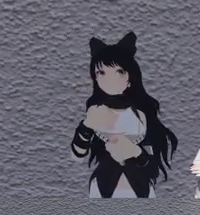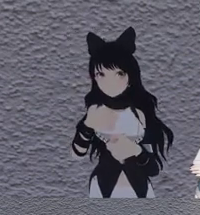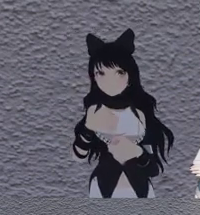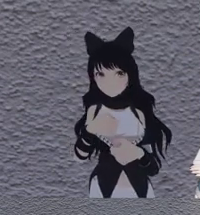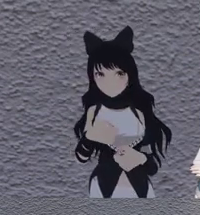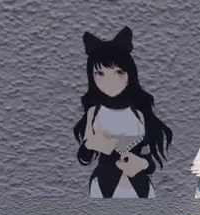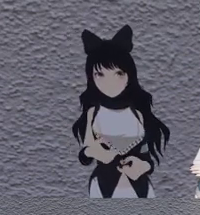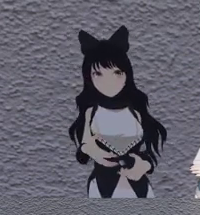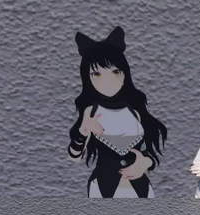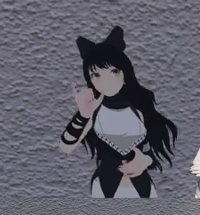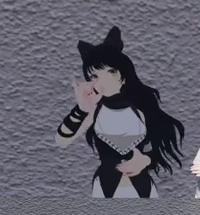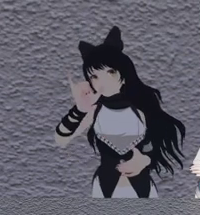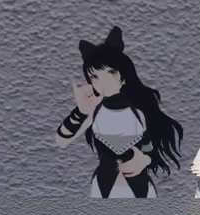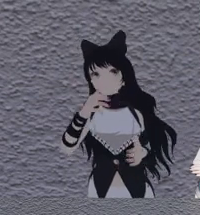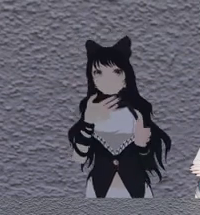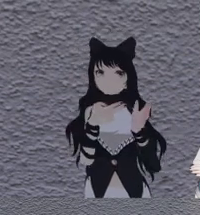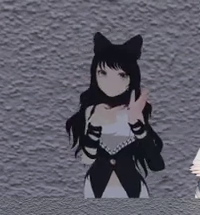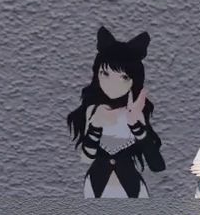Trust.